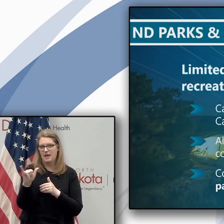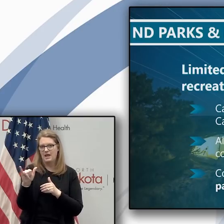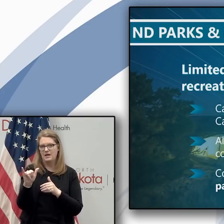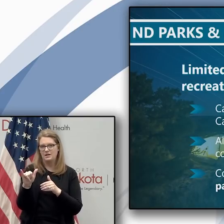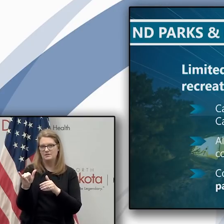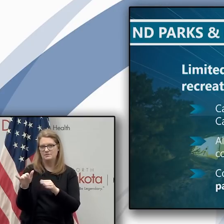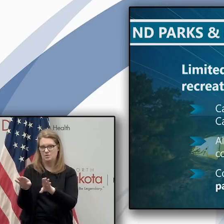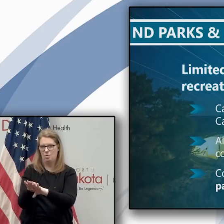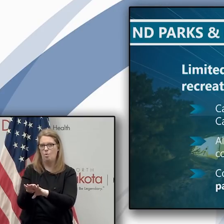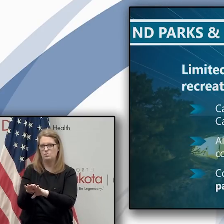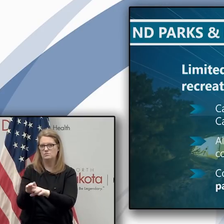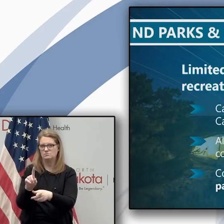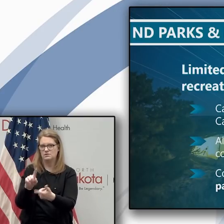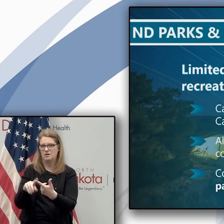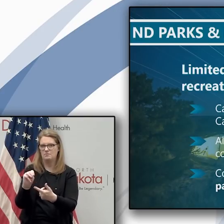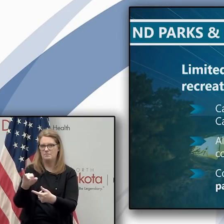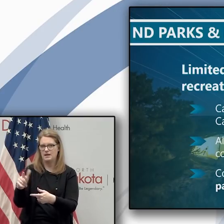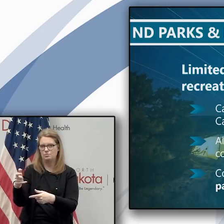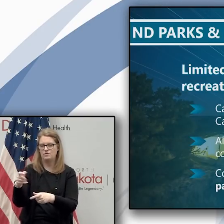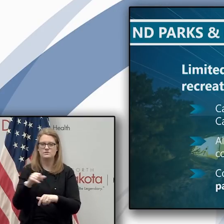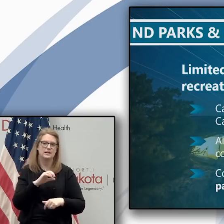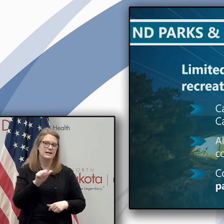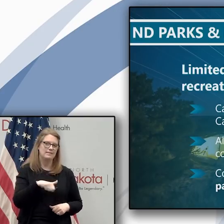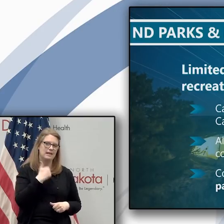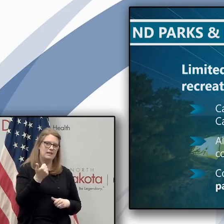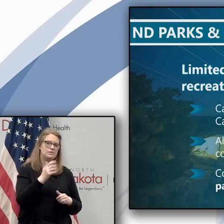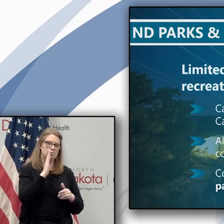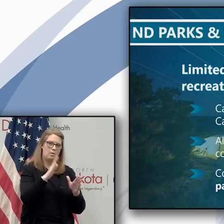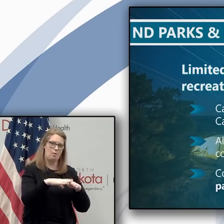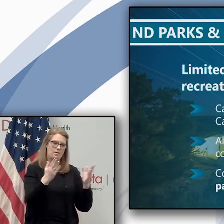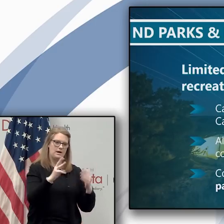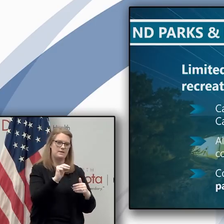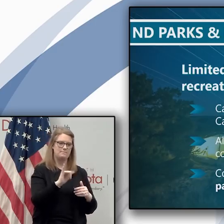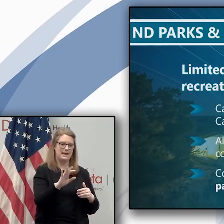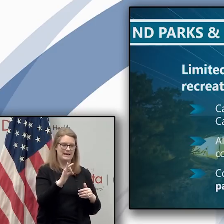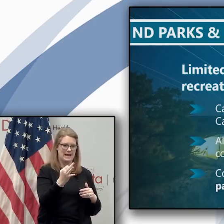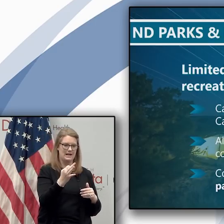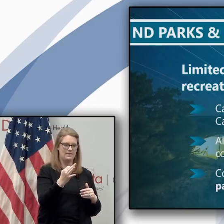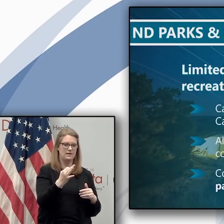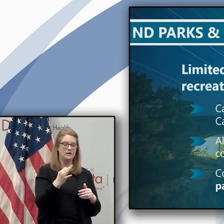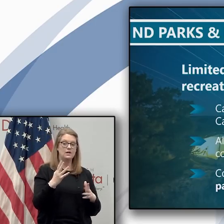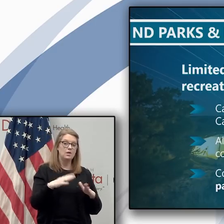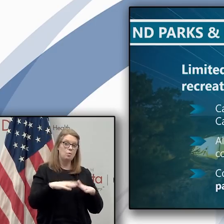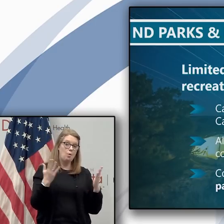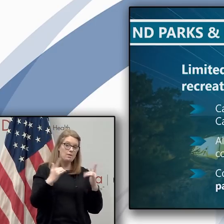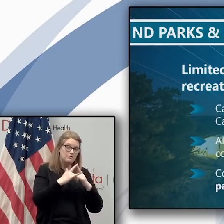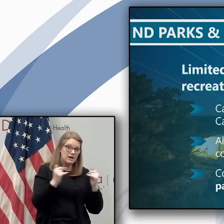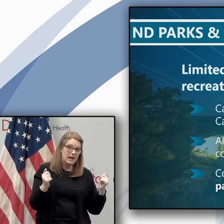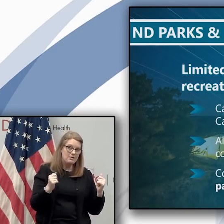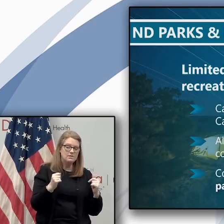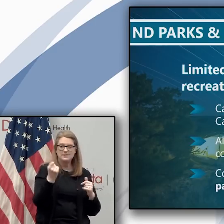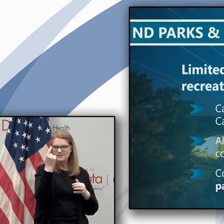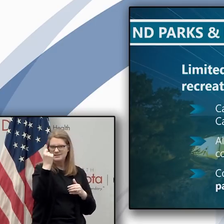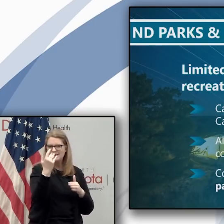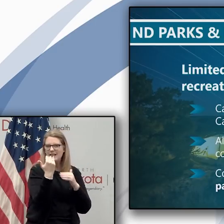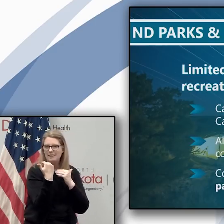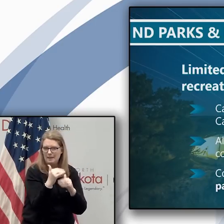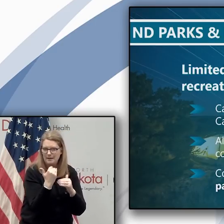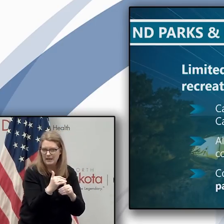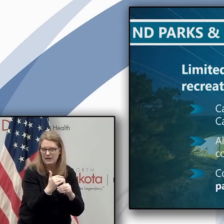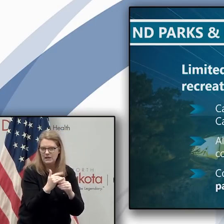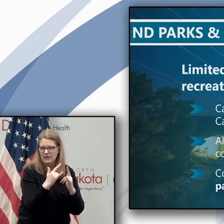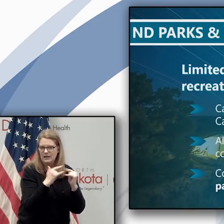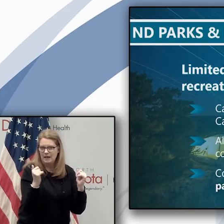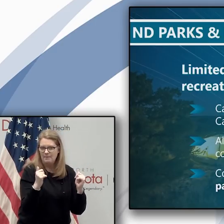May 21st schedule, but all the others will be on May 9th. And when they're open for camping, but limited camping also means some